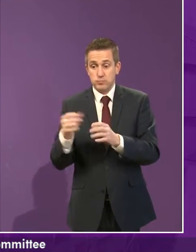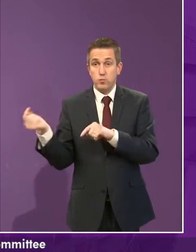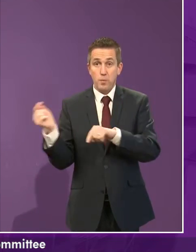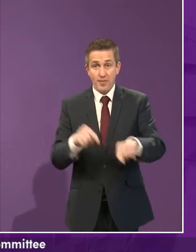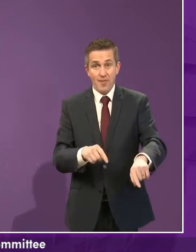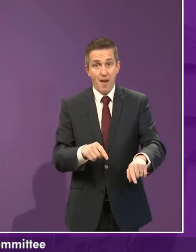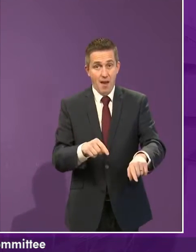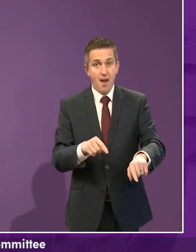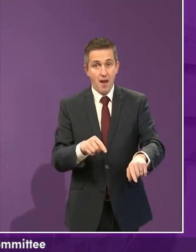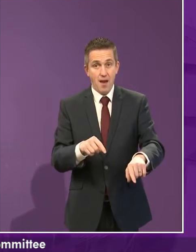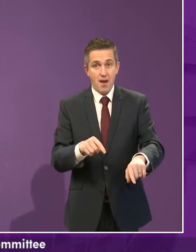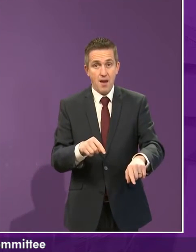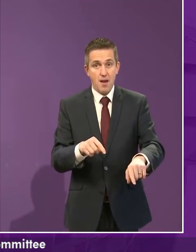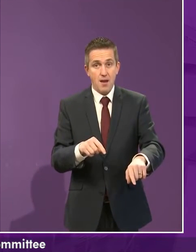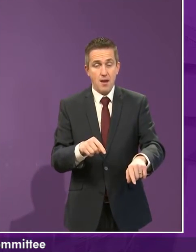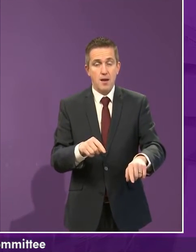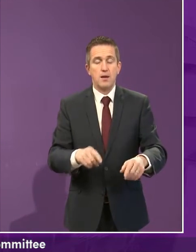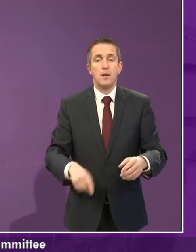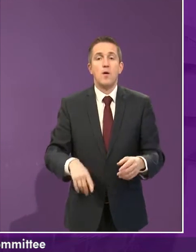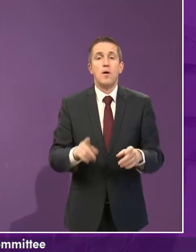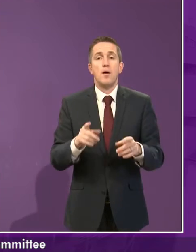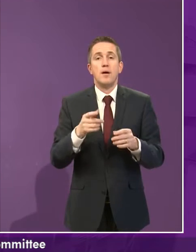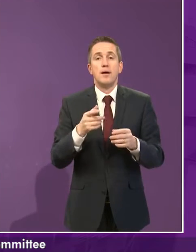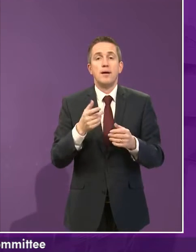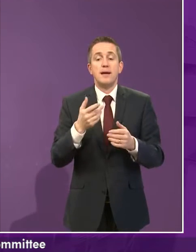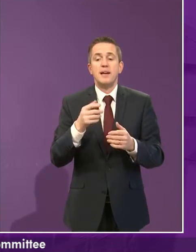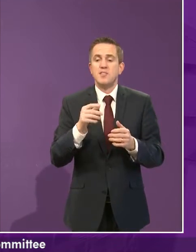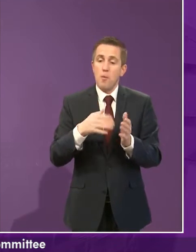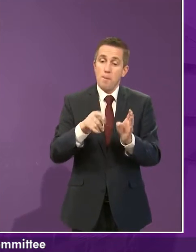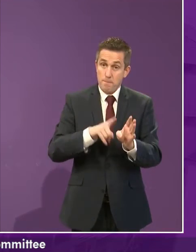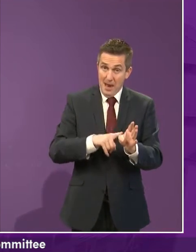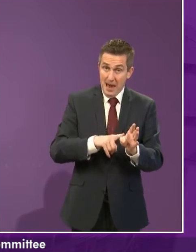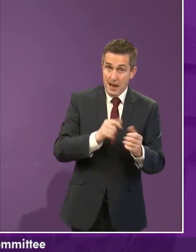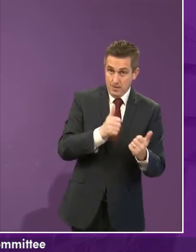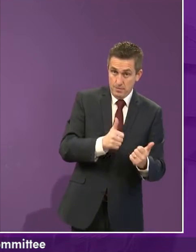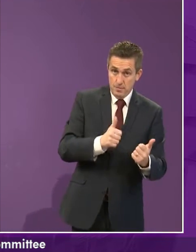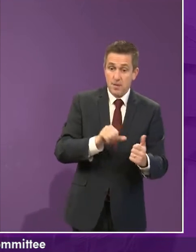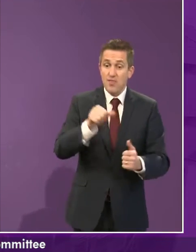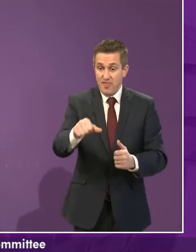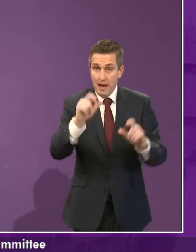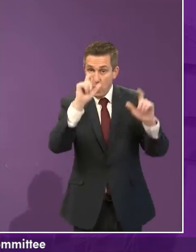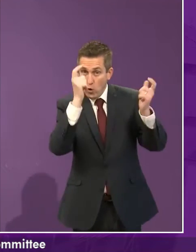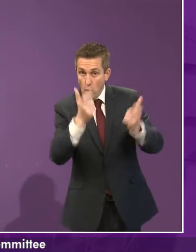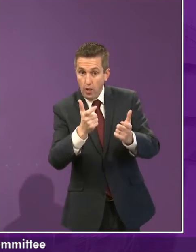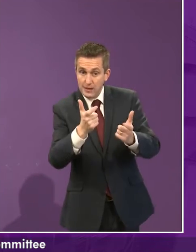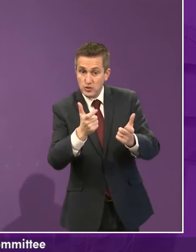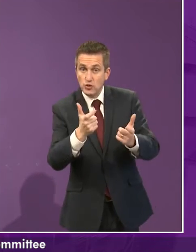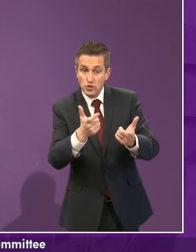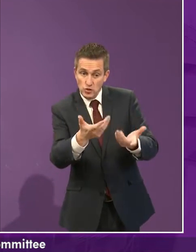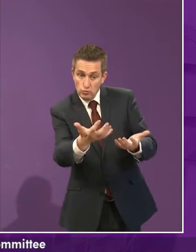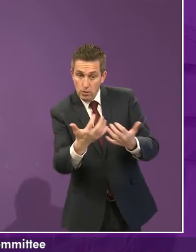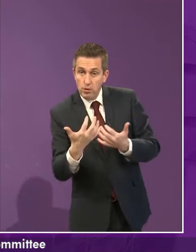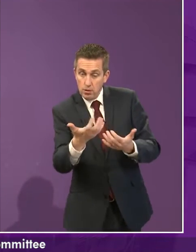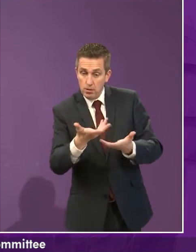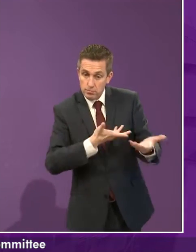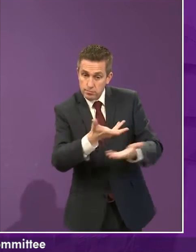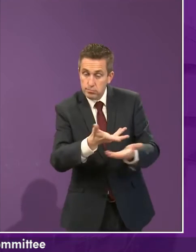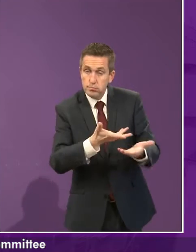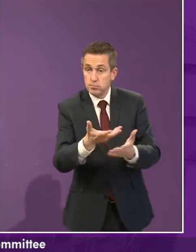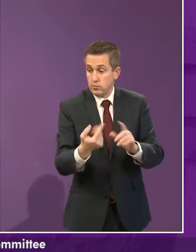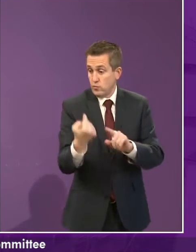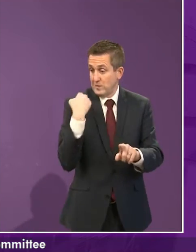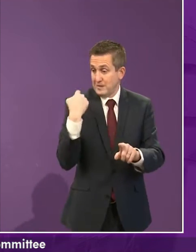having those sessions, we're then going to be having that kind of May, and then we're going to have college sessions for students. We're looking for October. We recently